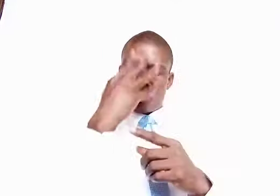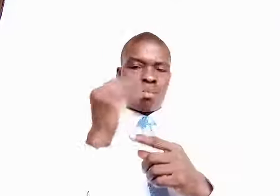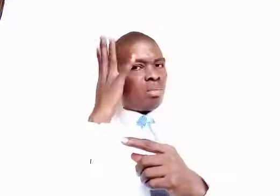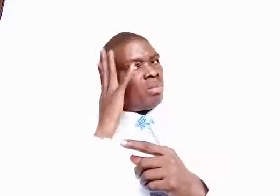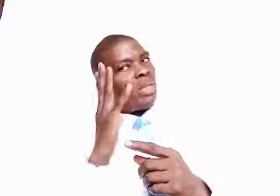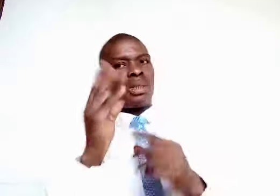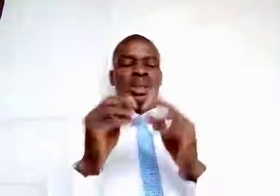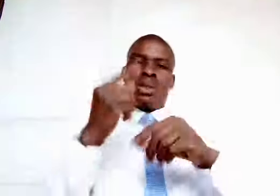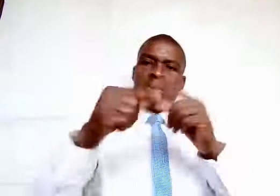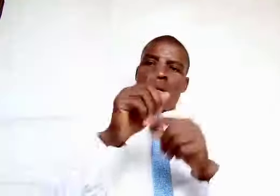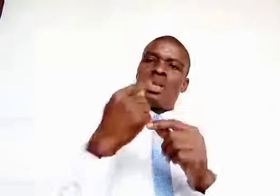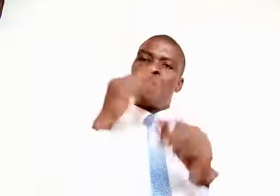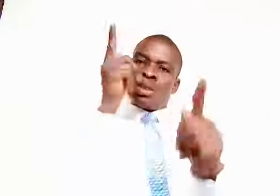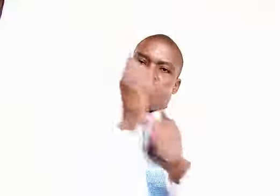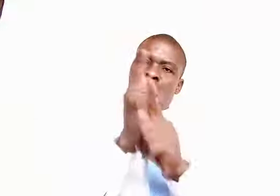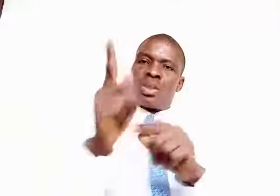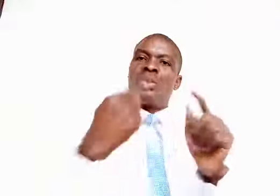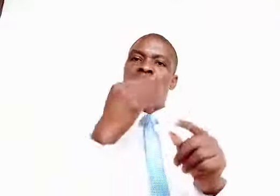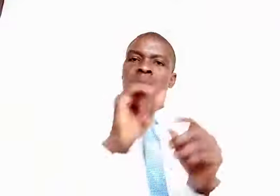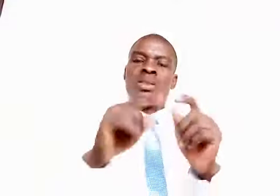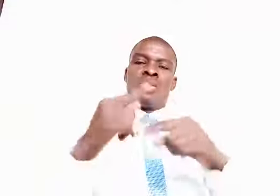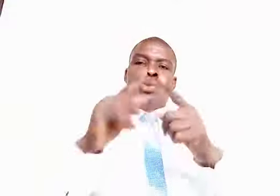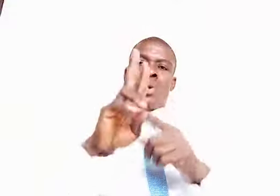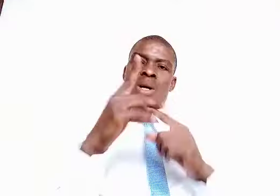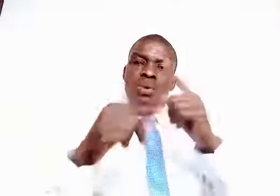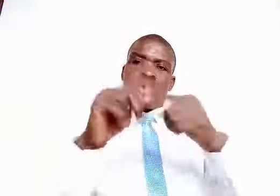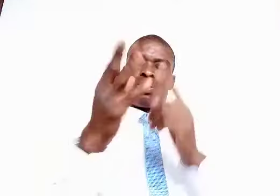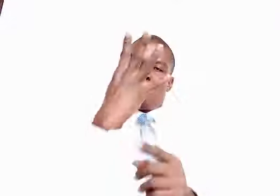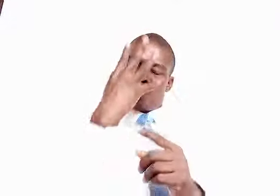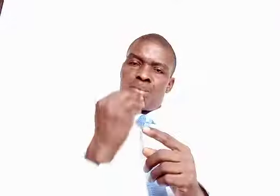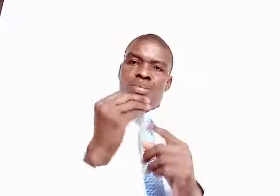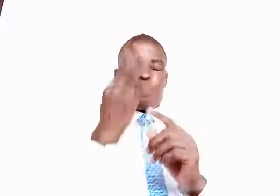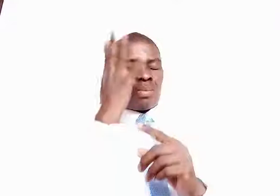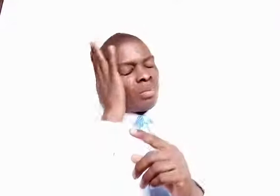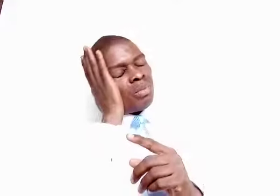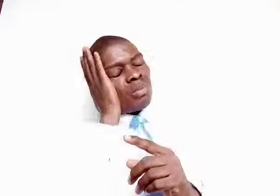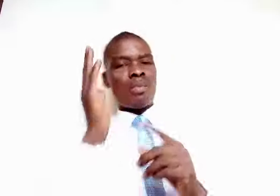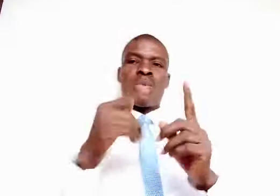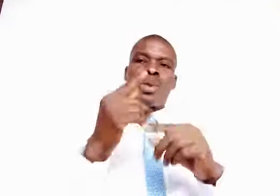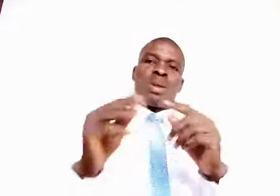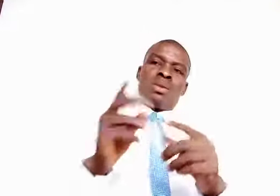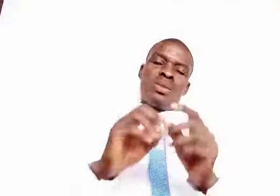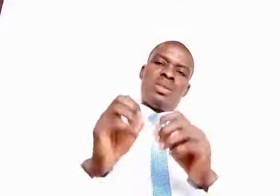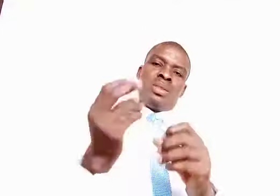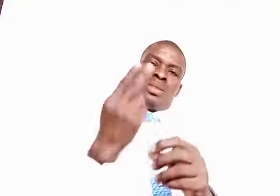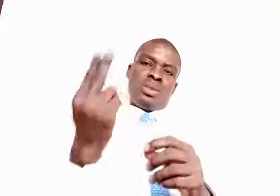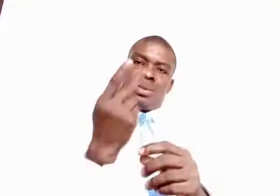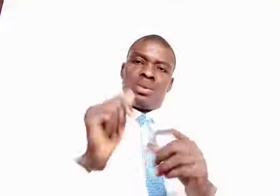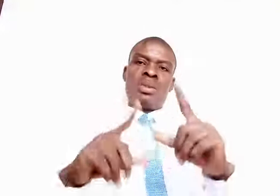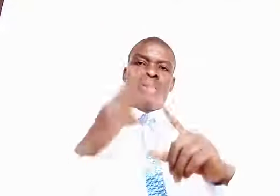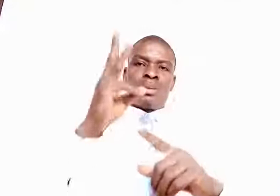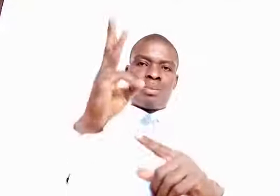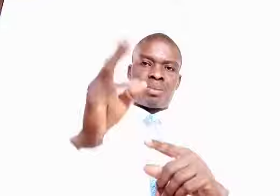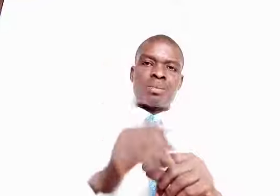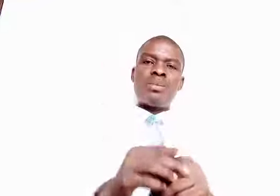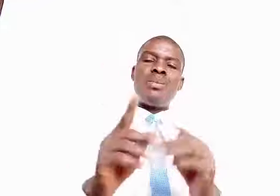bed." Here you are speaking the literal, ordinary, efficient language of prose. But if you have a